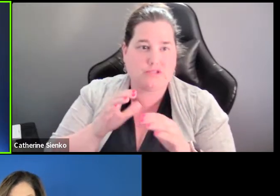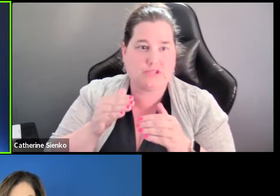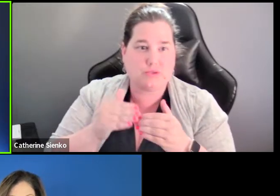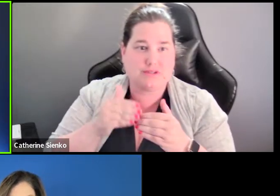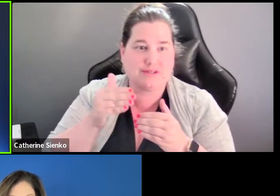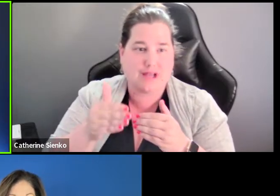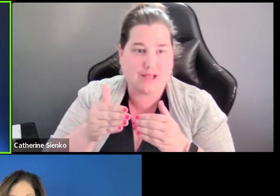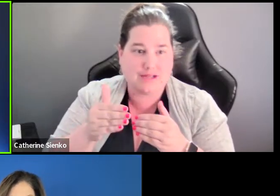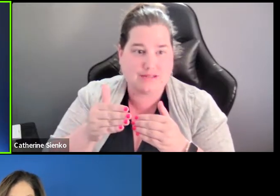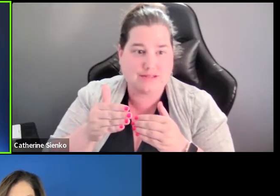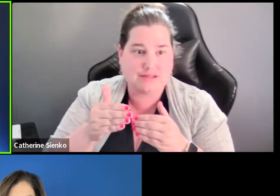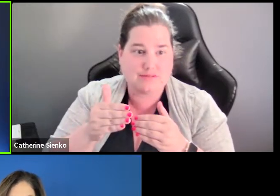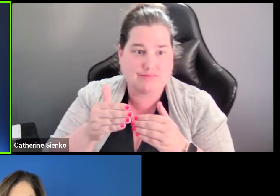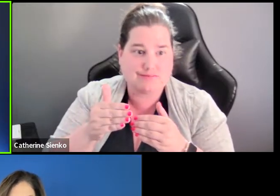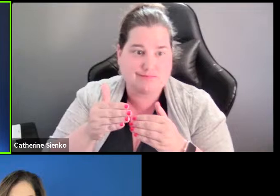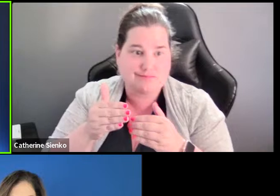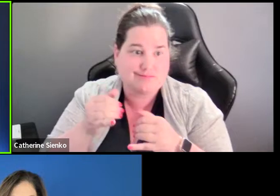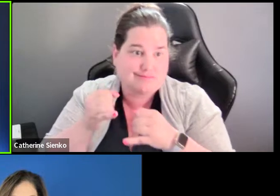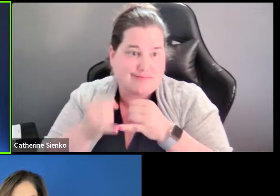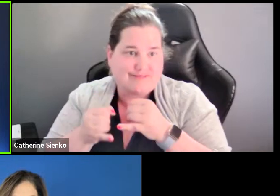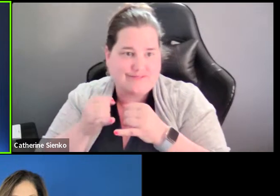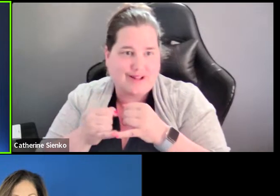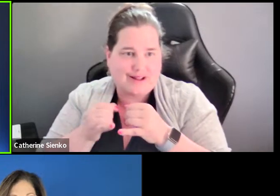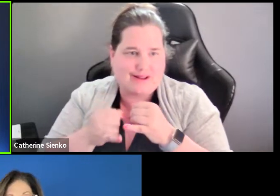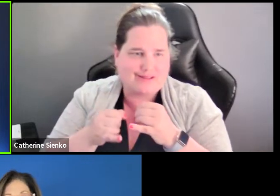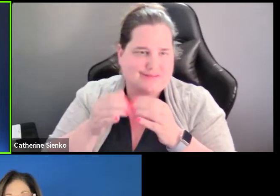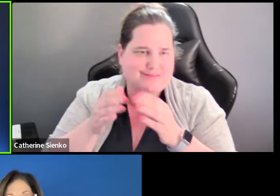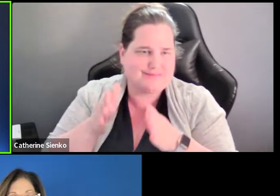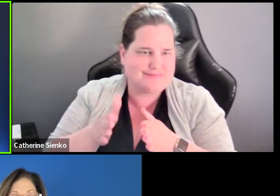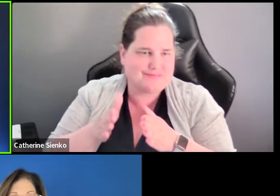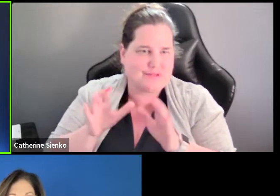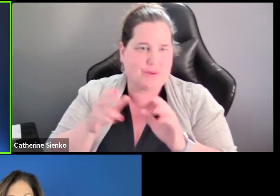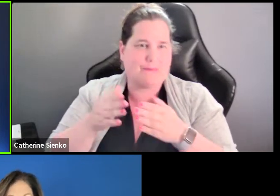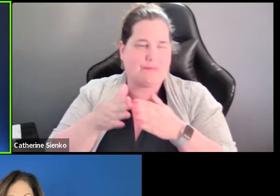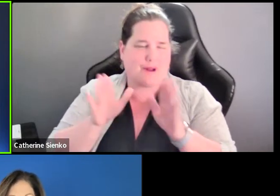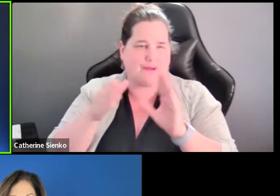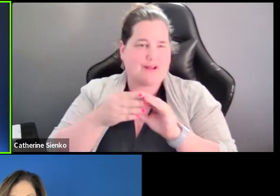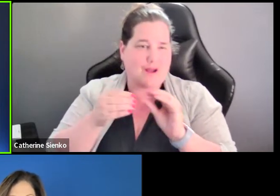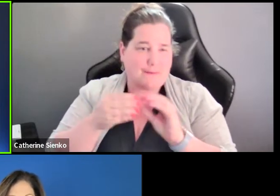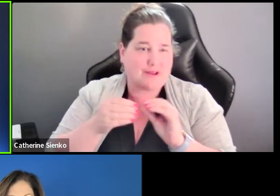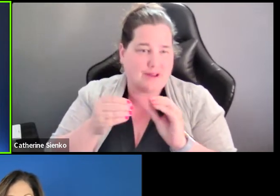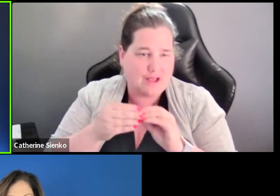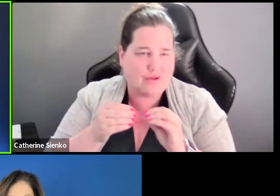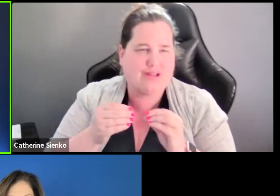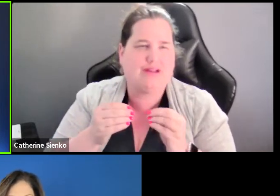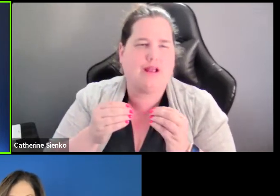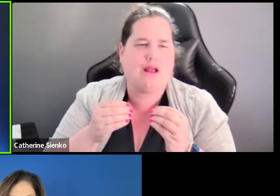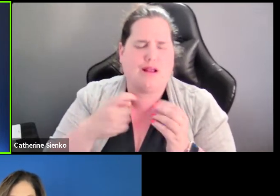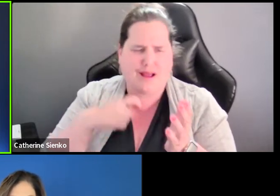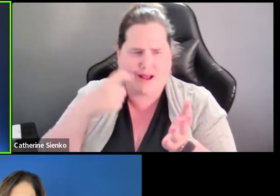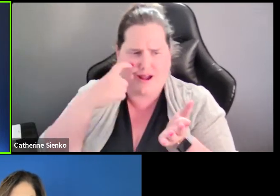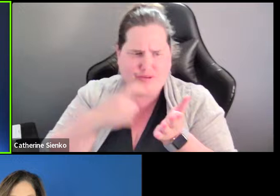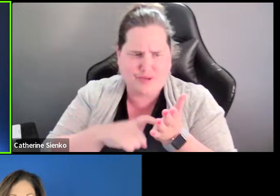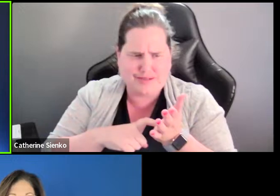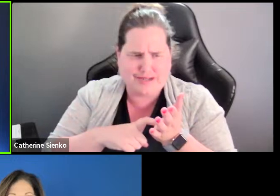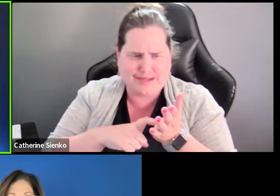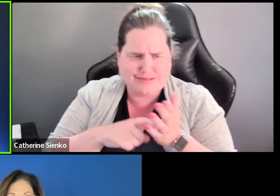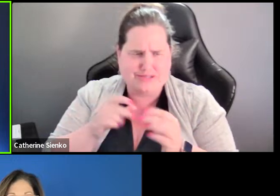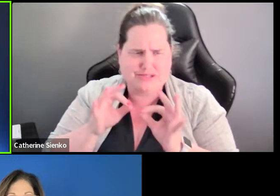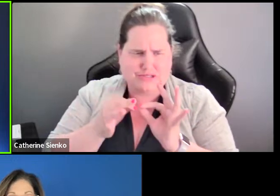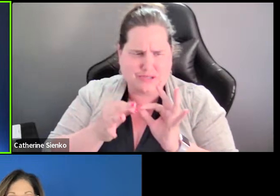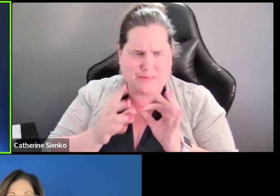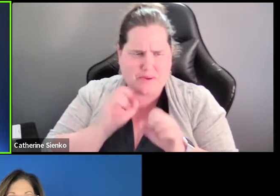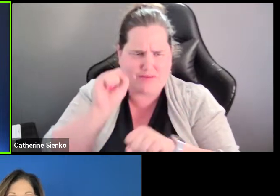Thank you. Now, before we move on to the next and final public